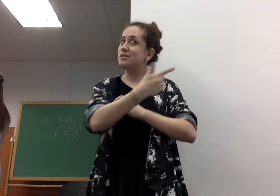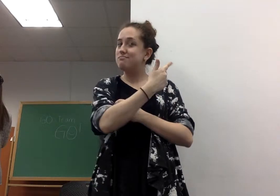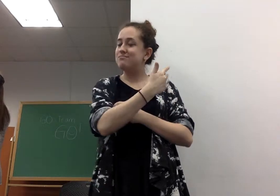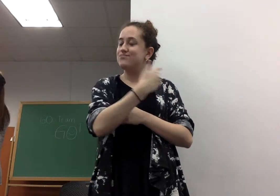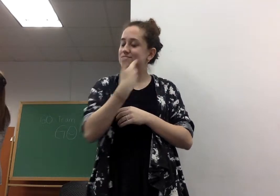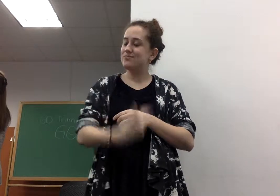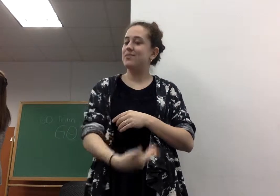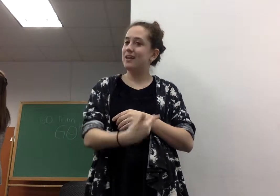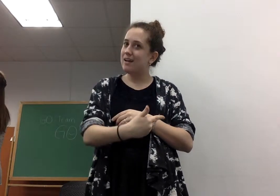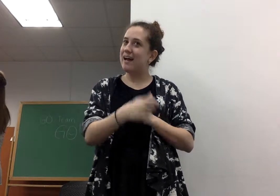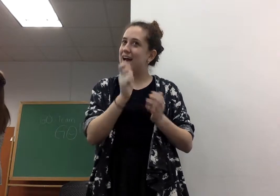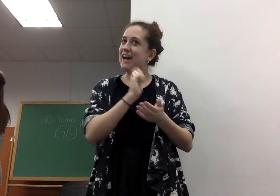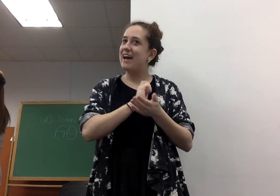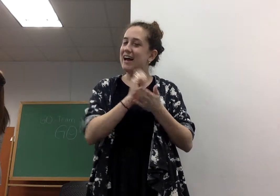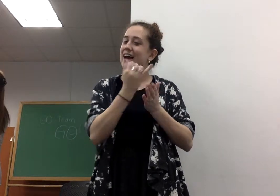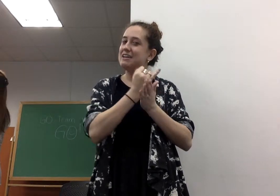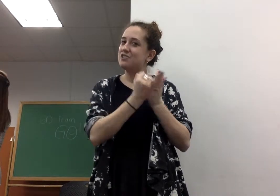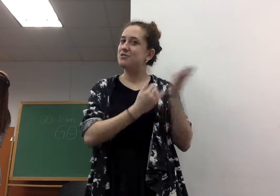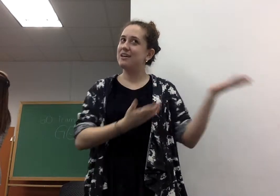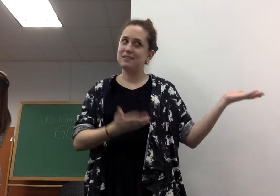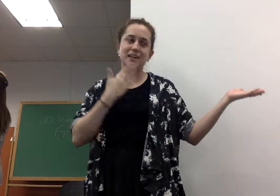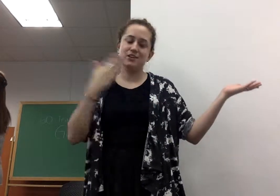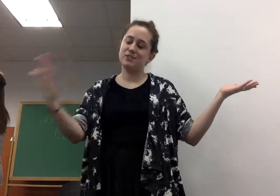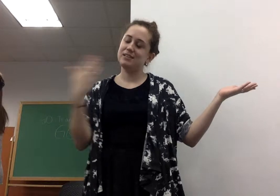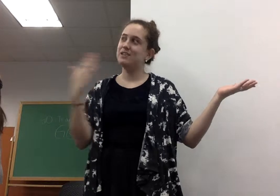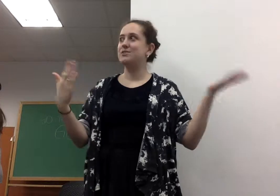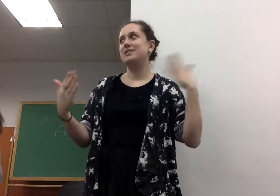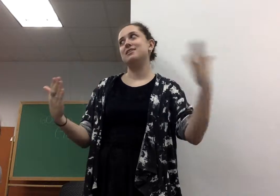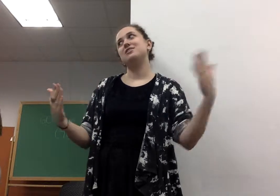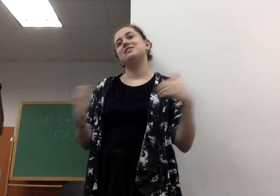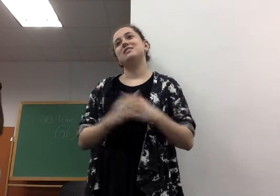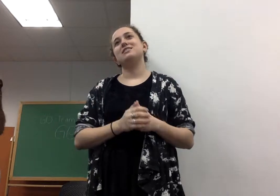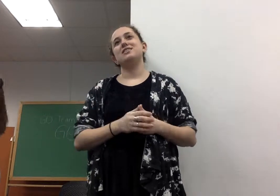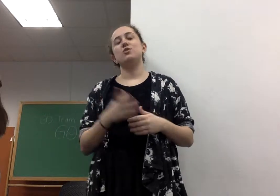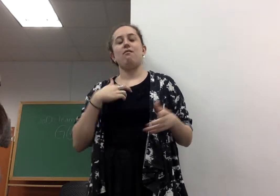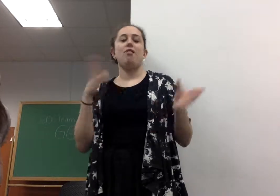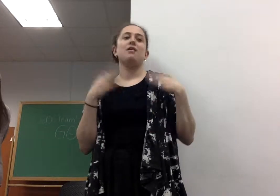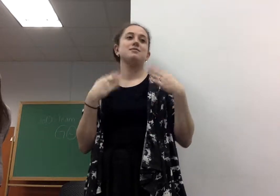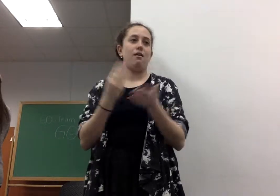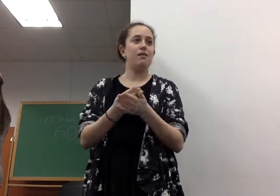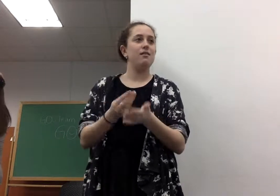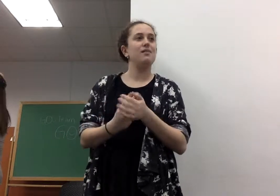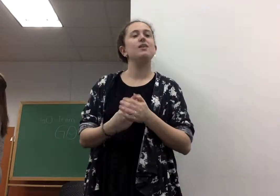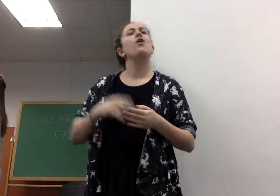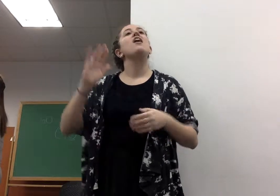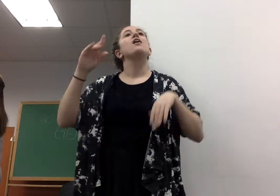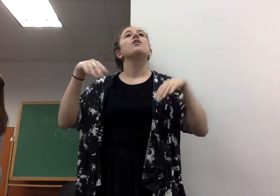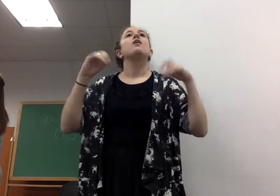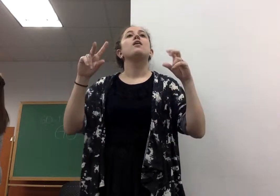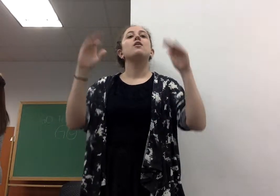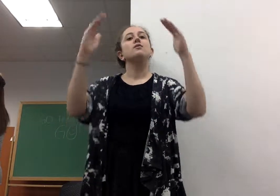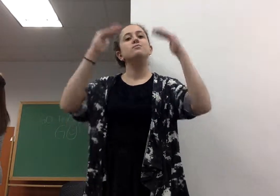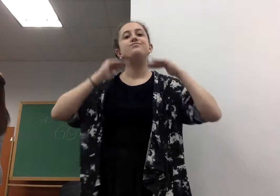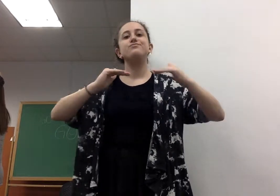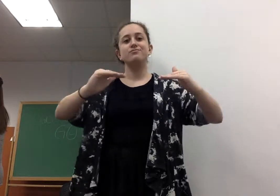did. Okay. Thank you. Throw money now. Okay, here we go. Now, let's talk about some of the different structures. First of all, there's